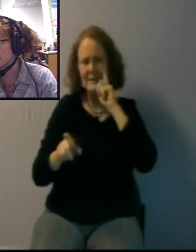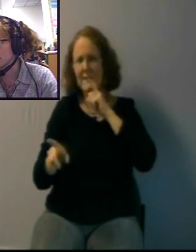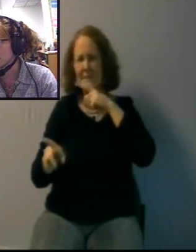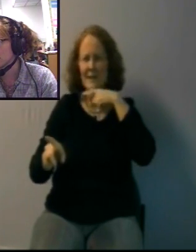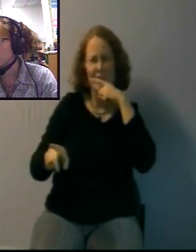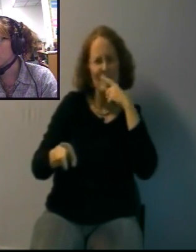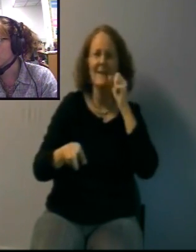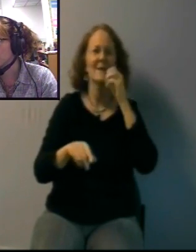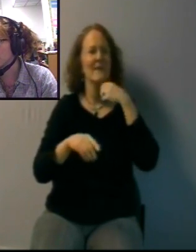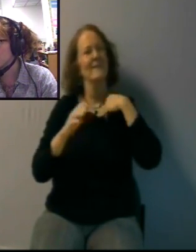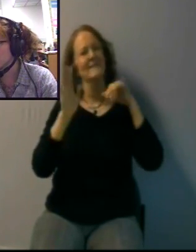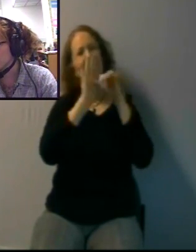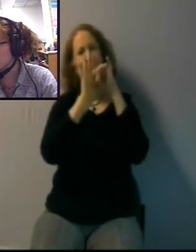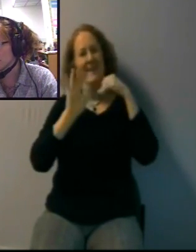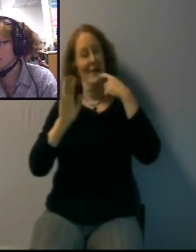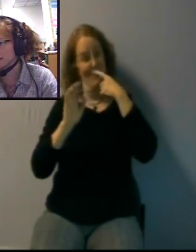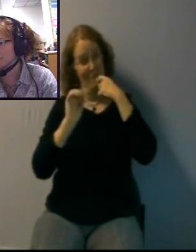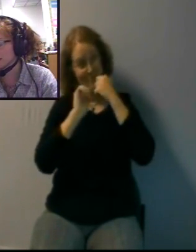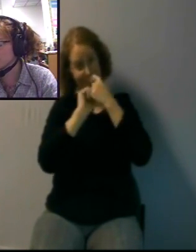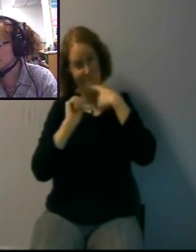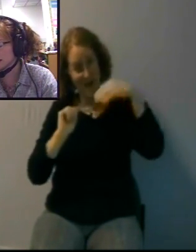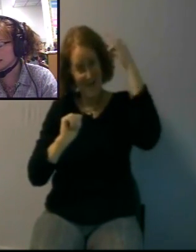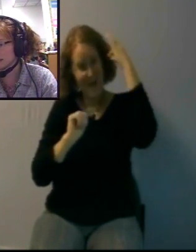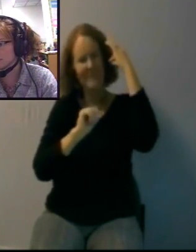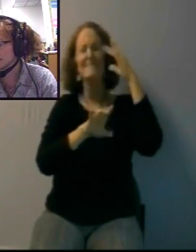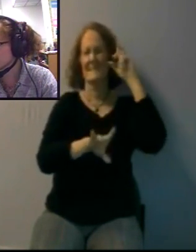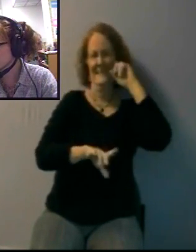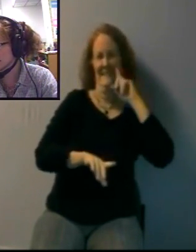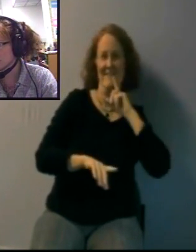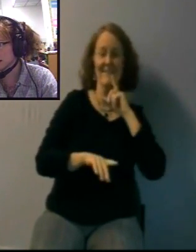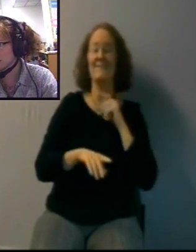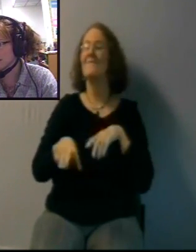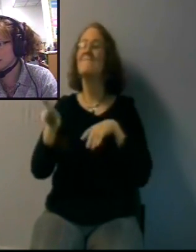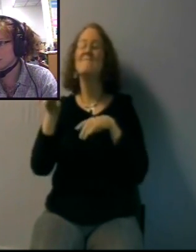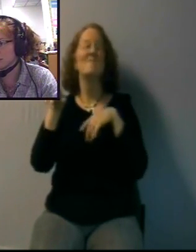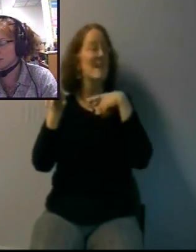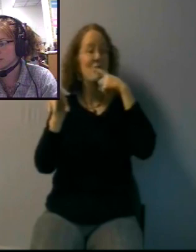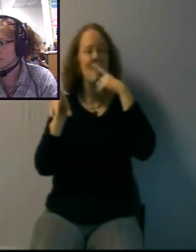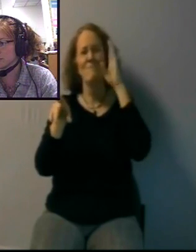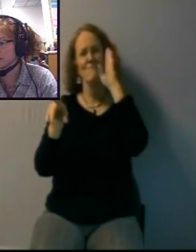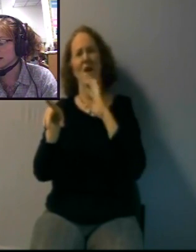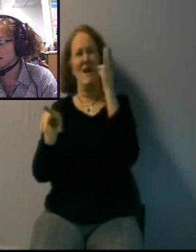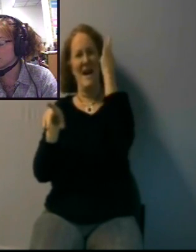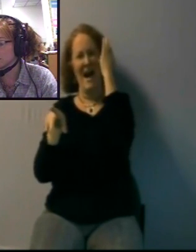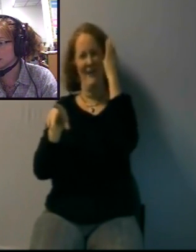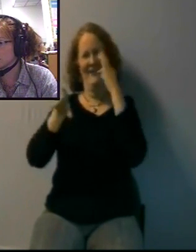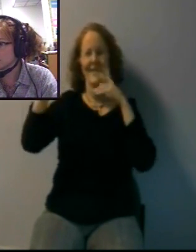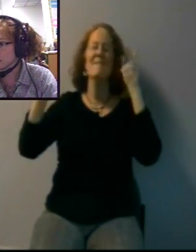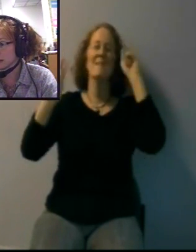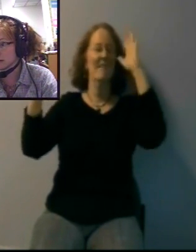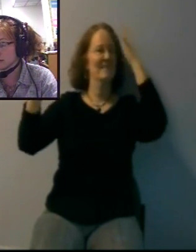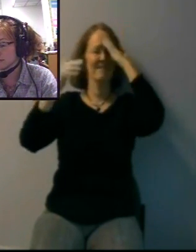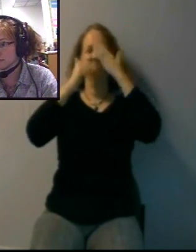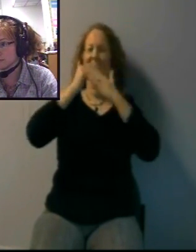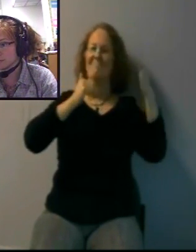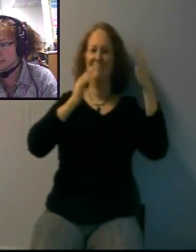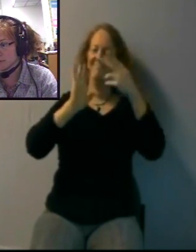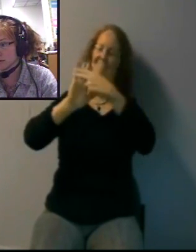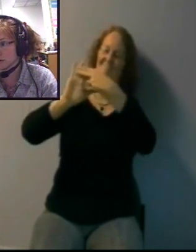So, and when we're communicating with our family, we there's really no doubt about who the people